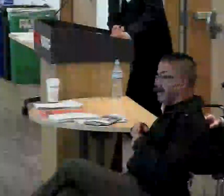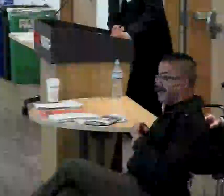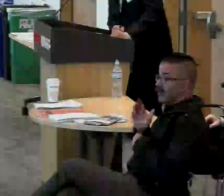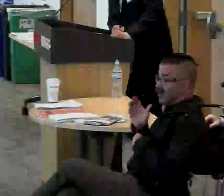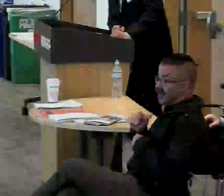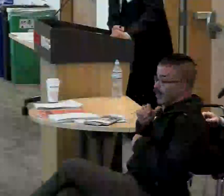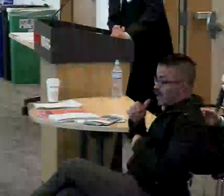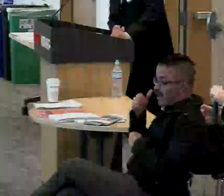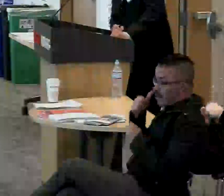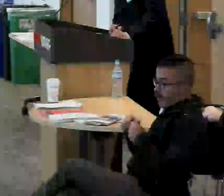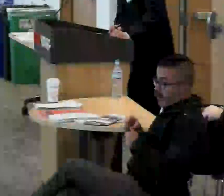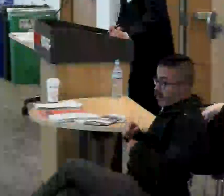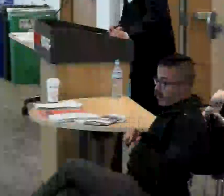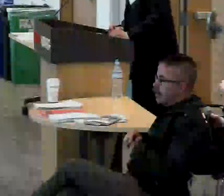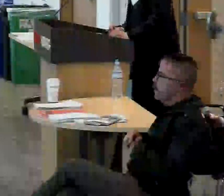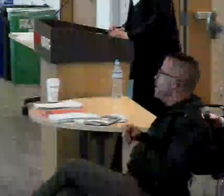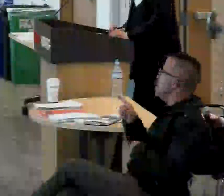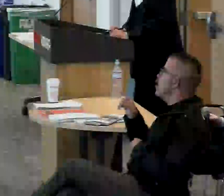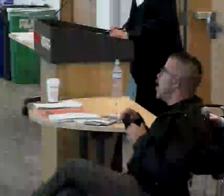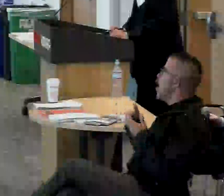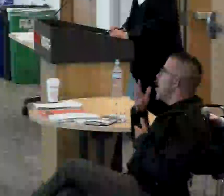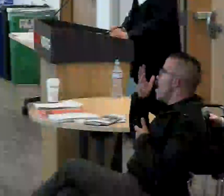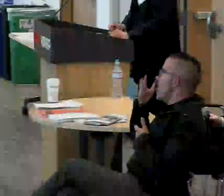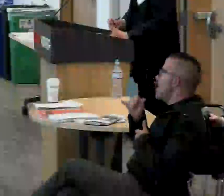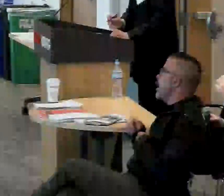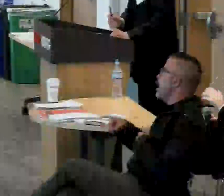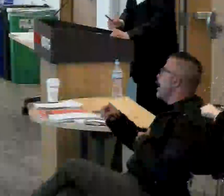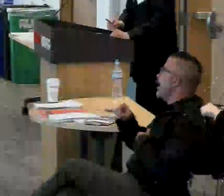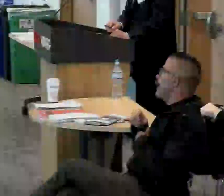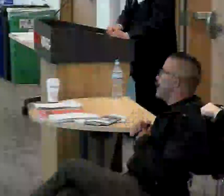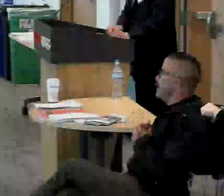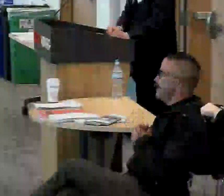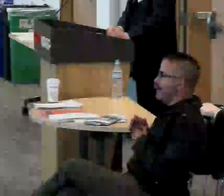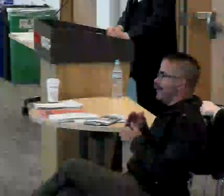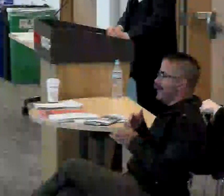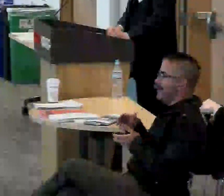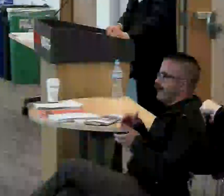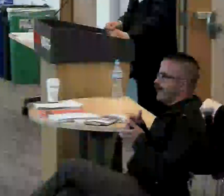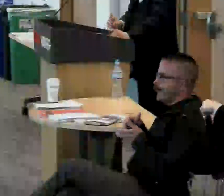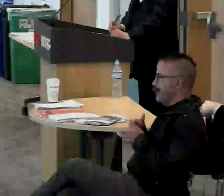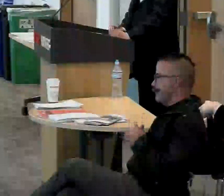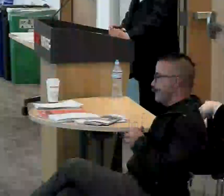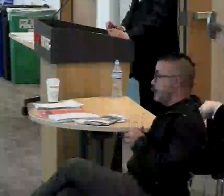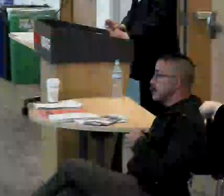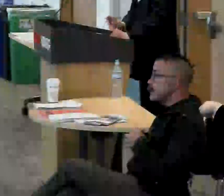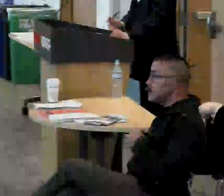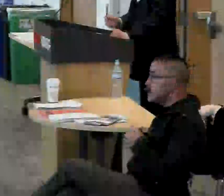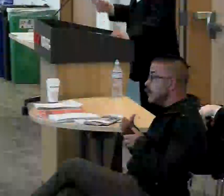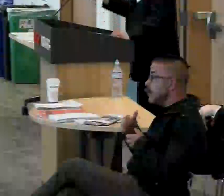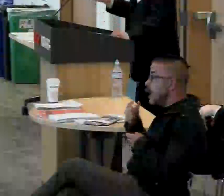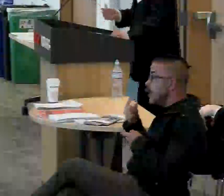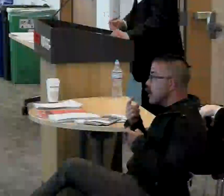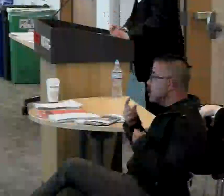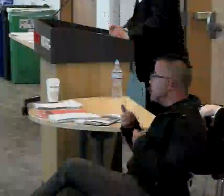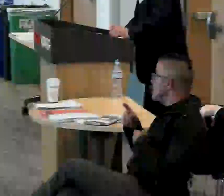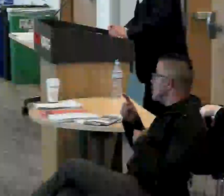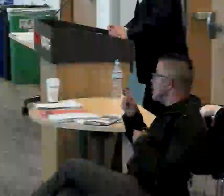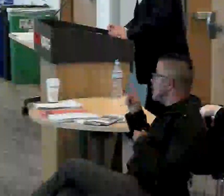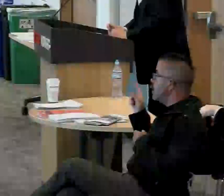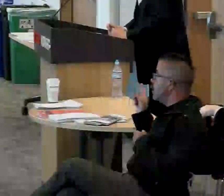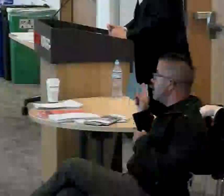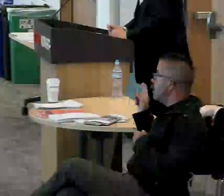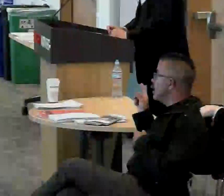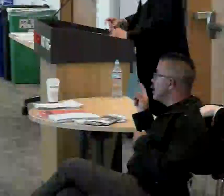You all look alike. Other questions?